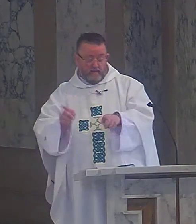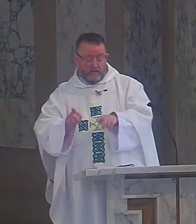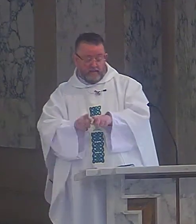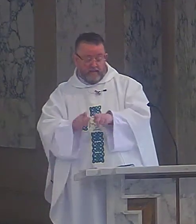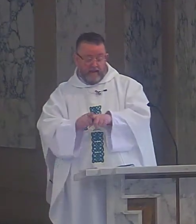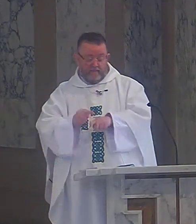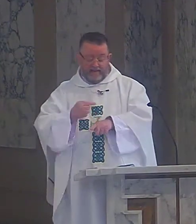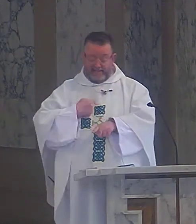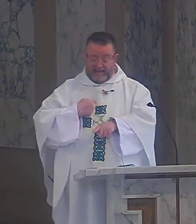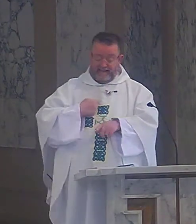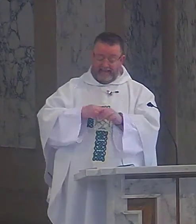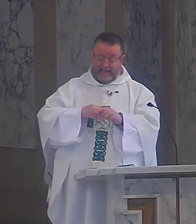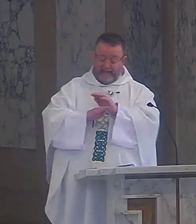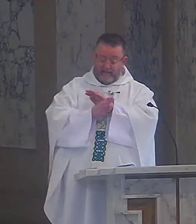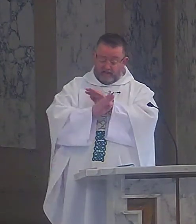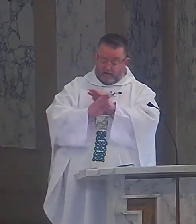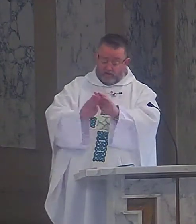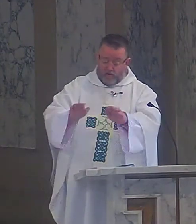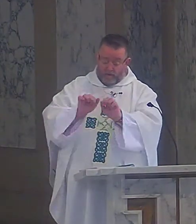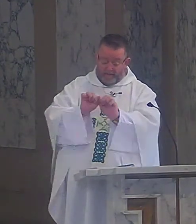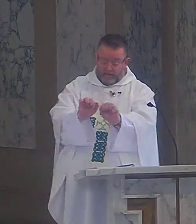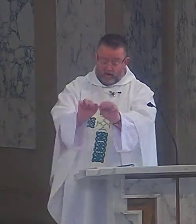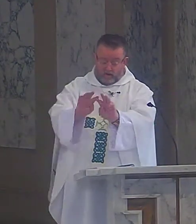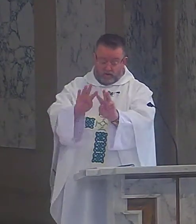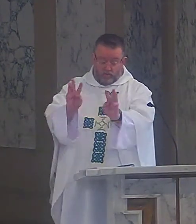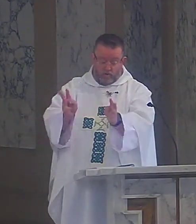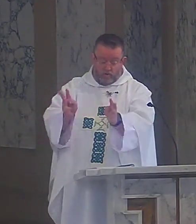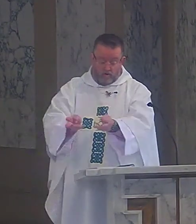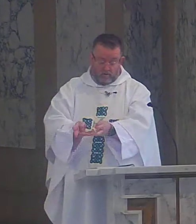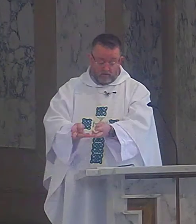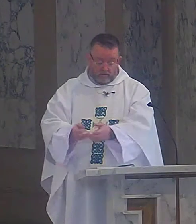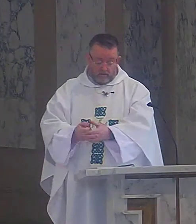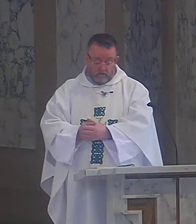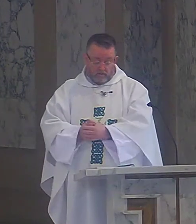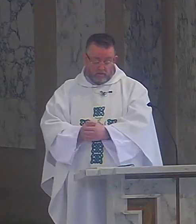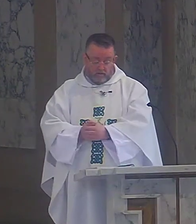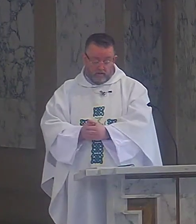the same as I do not belong to the world.